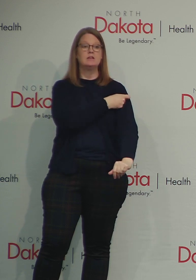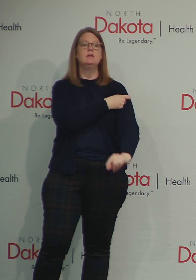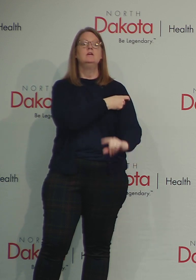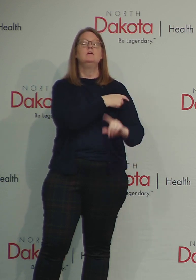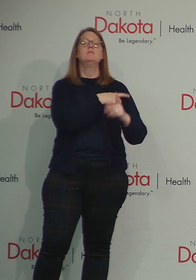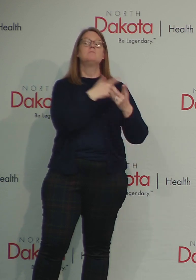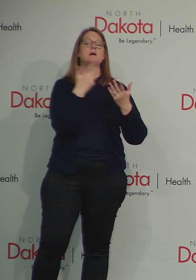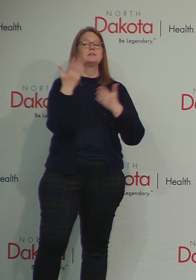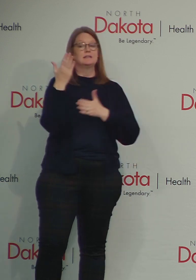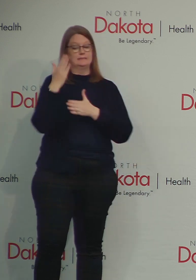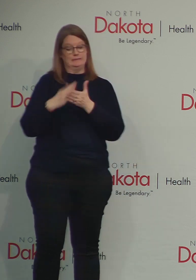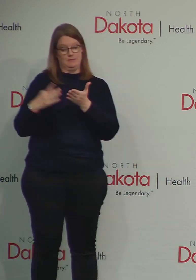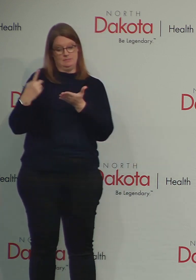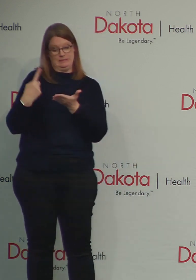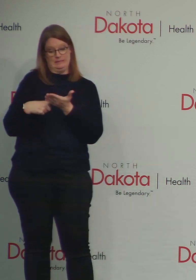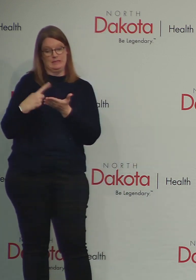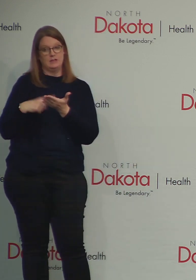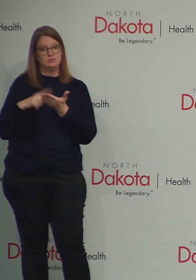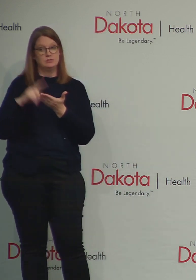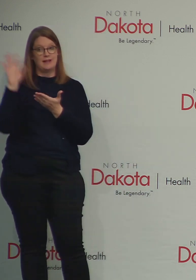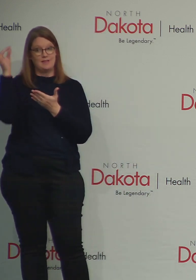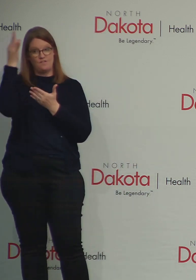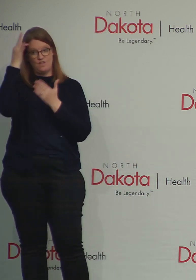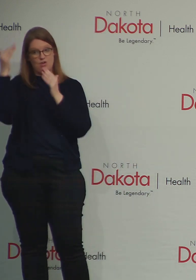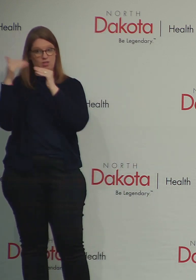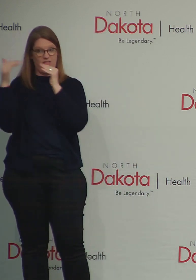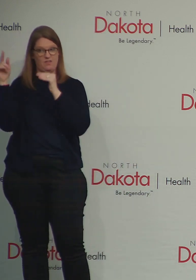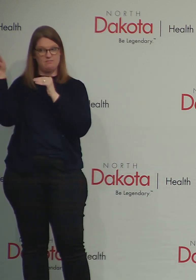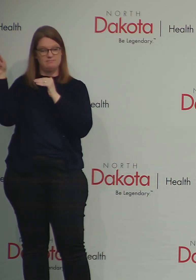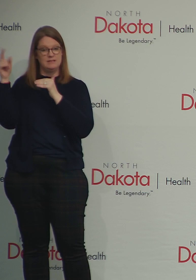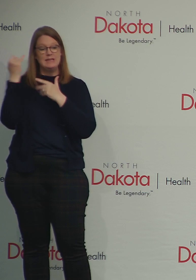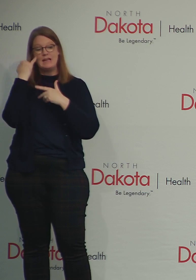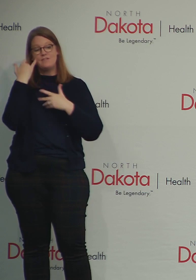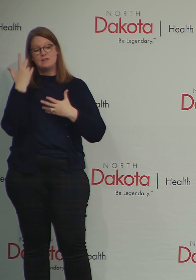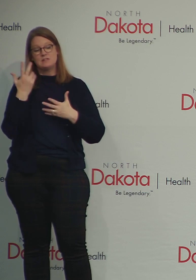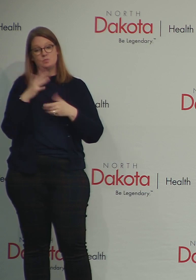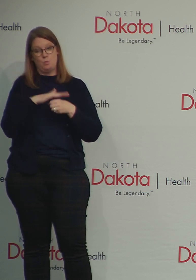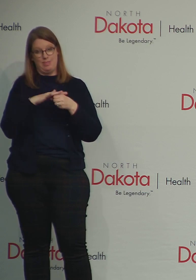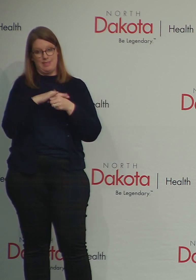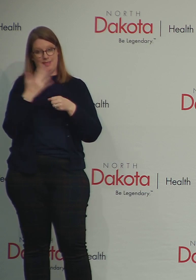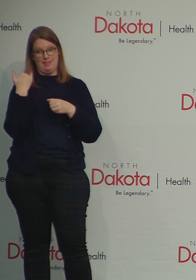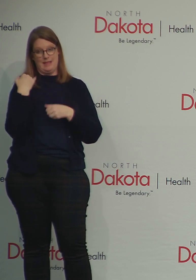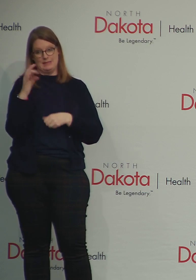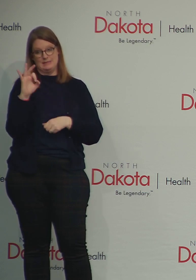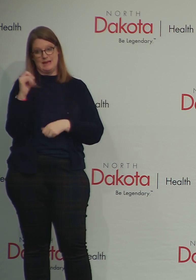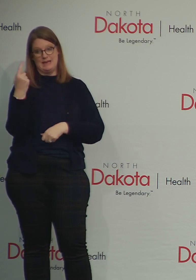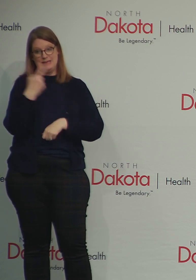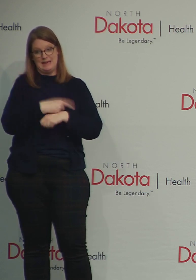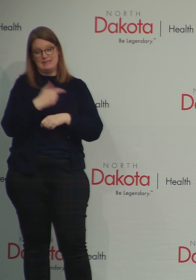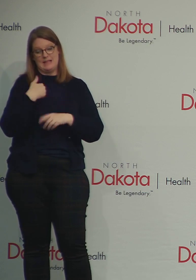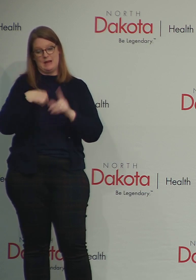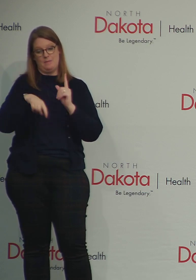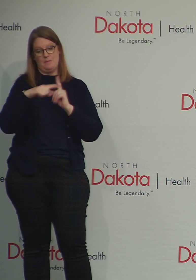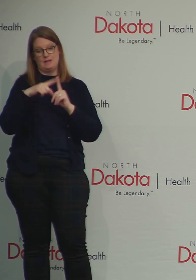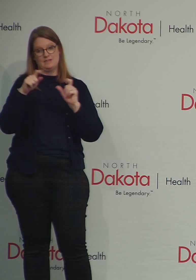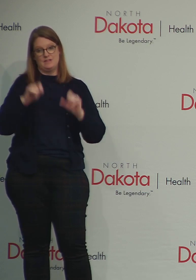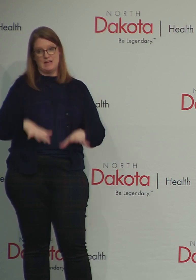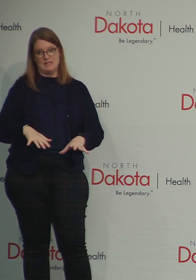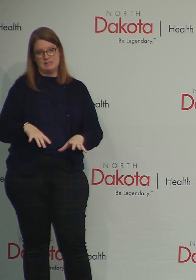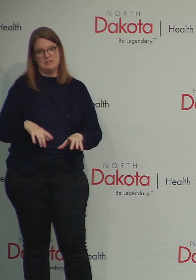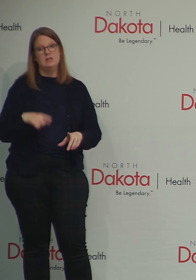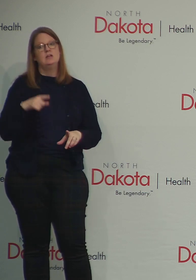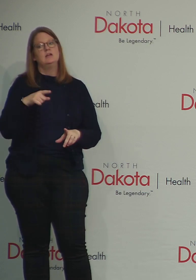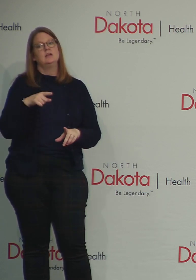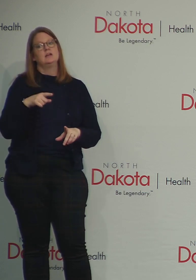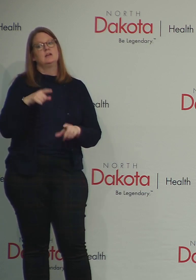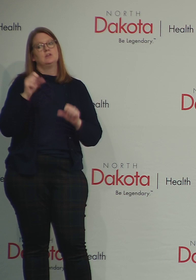there are some discussions at the federal level that if it's been within the last 90 days that you had a positive test, you could potentially